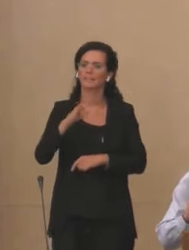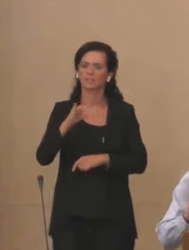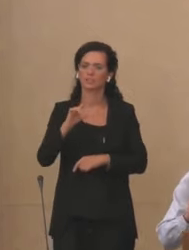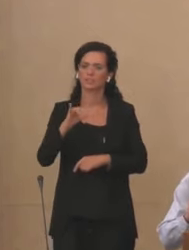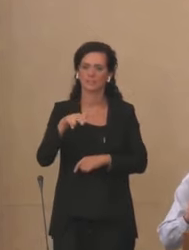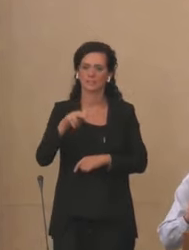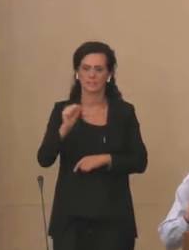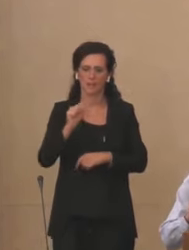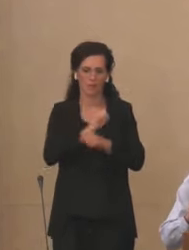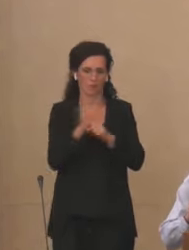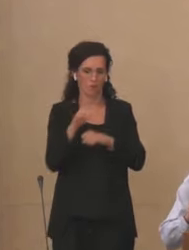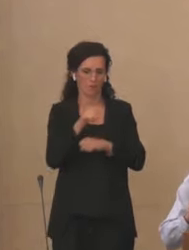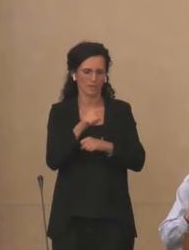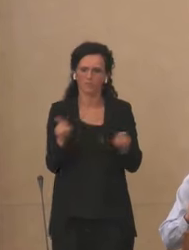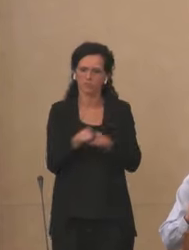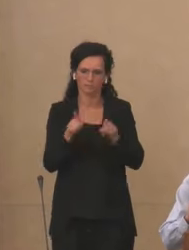very high-risk community,